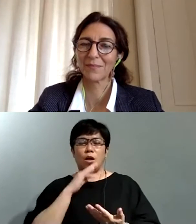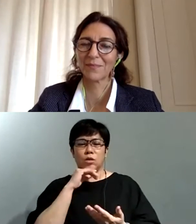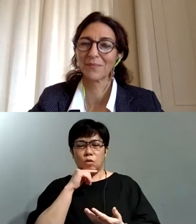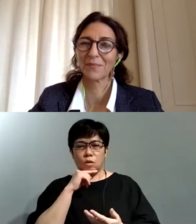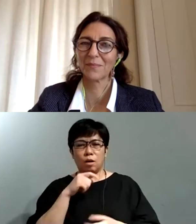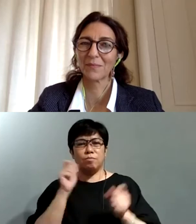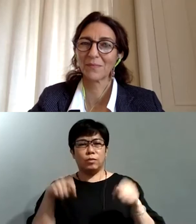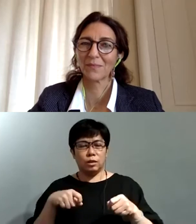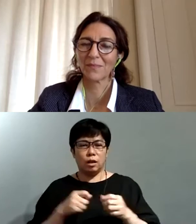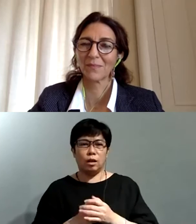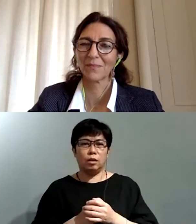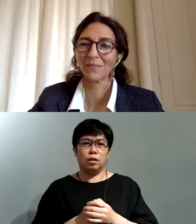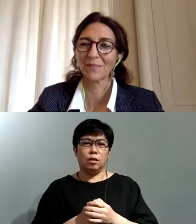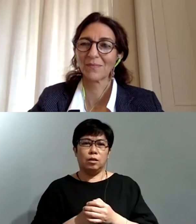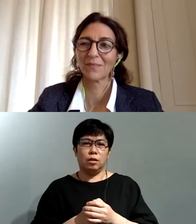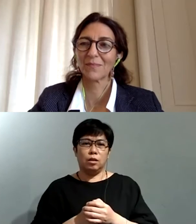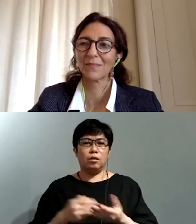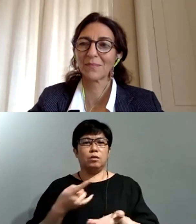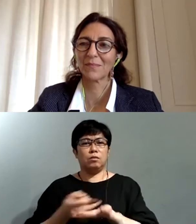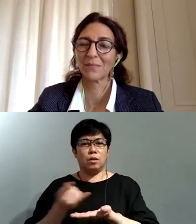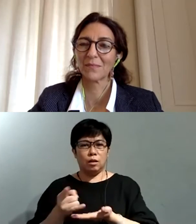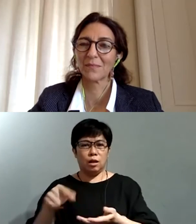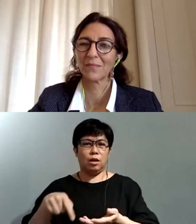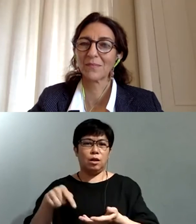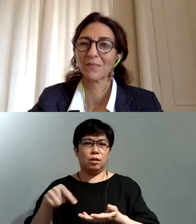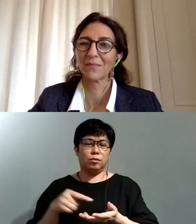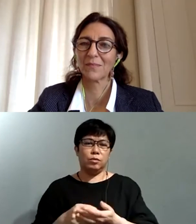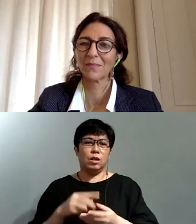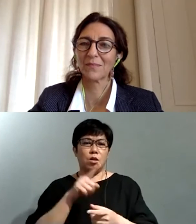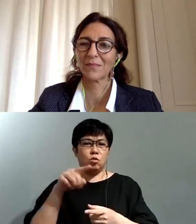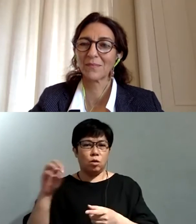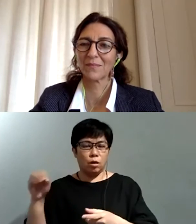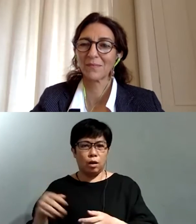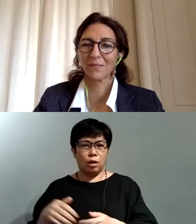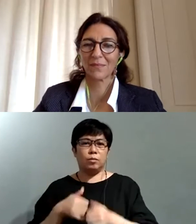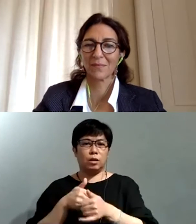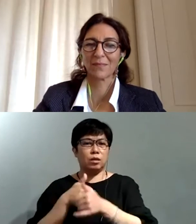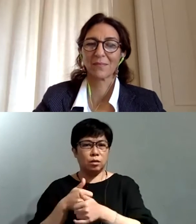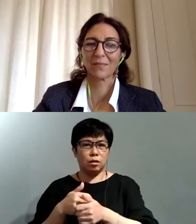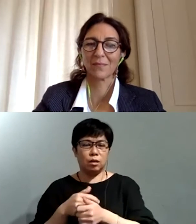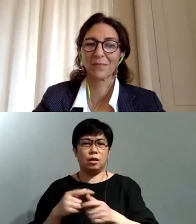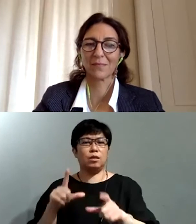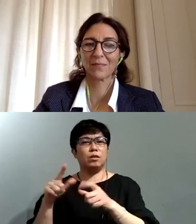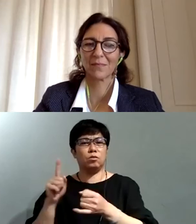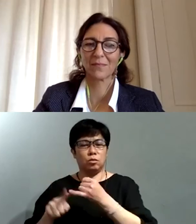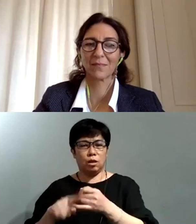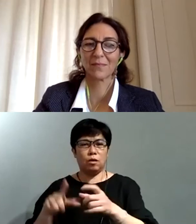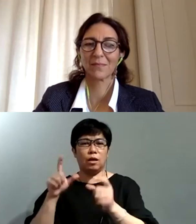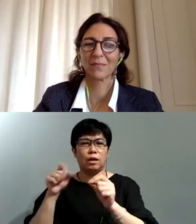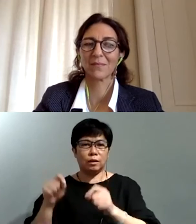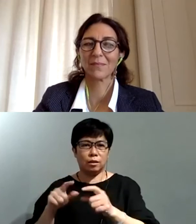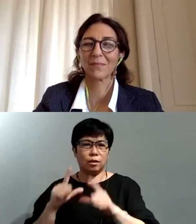please leave it in the chat room, and we can follow up it in the Q&A sessions. May I